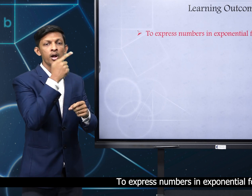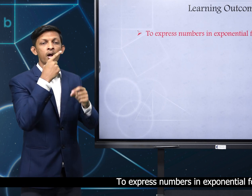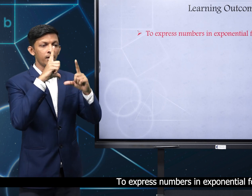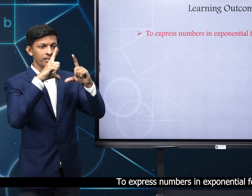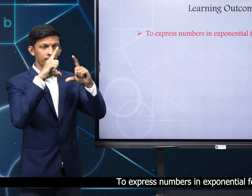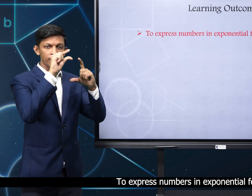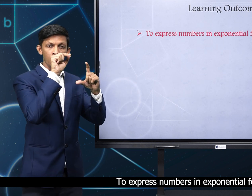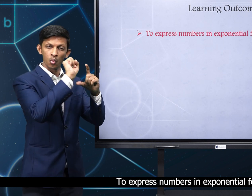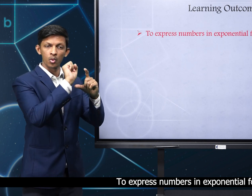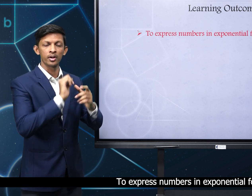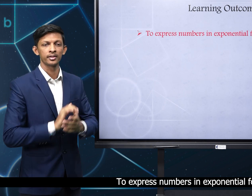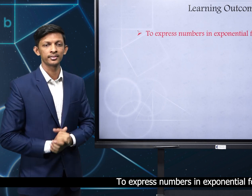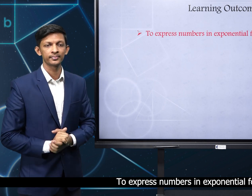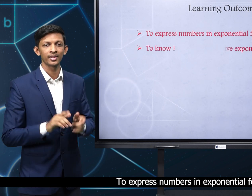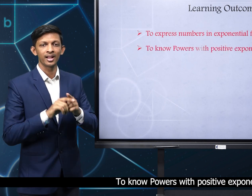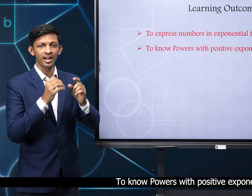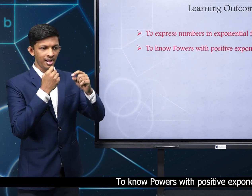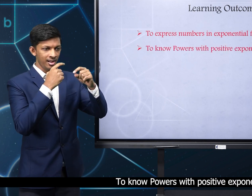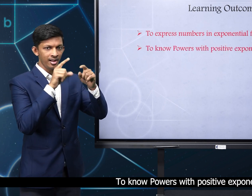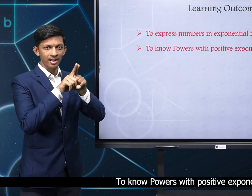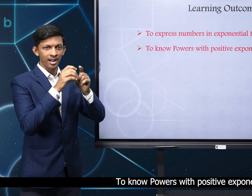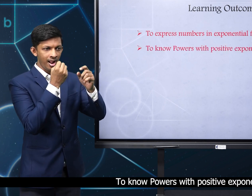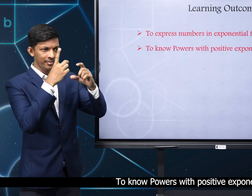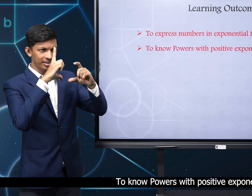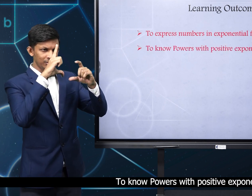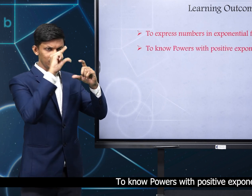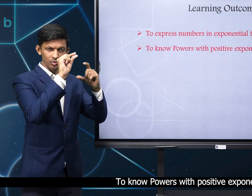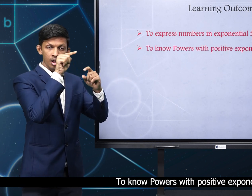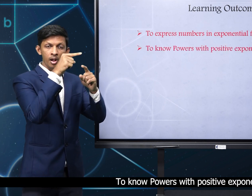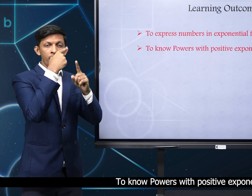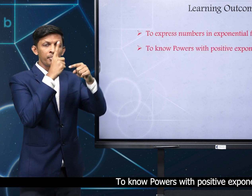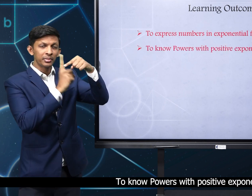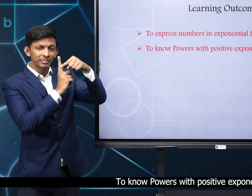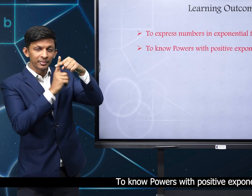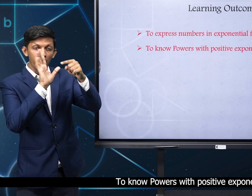exponential form, to know powers with positive exponents,